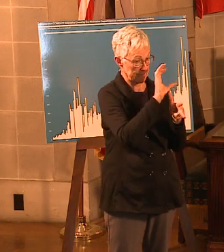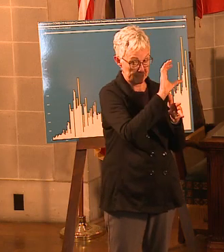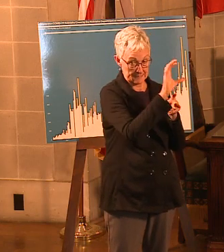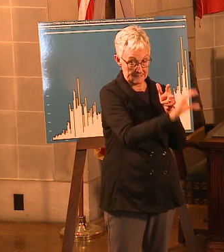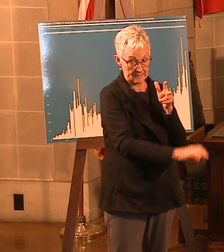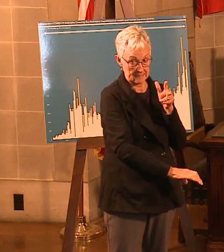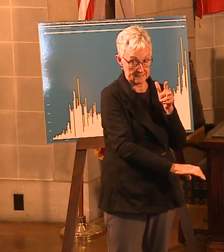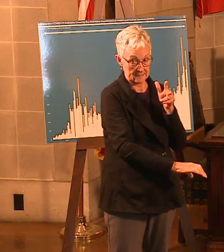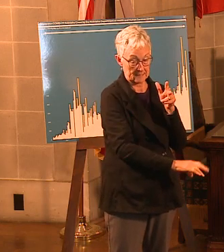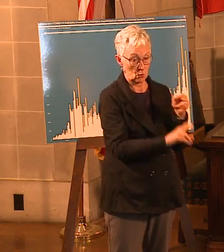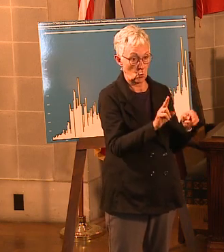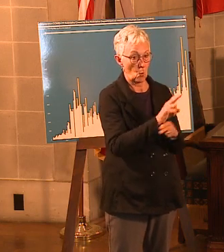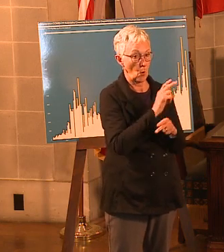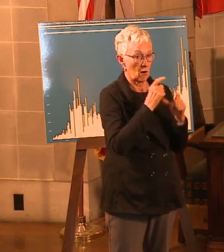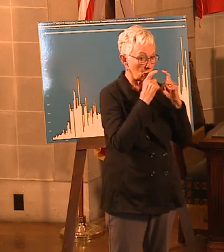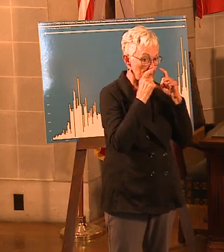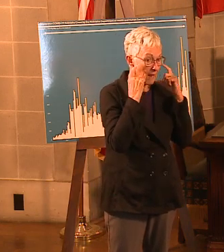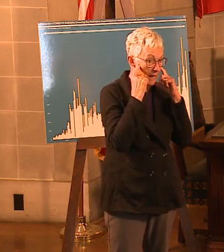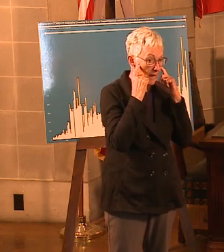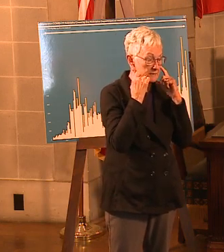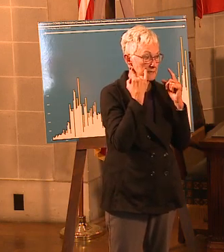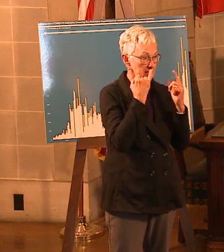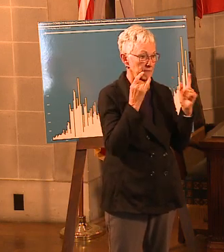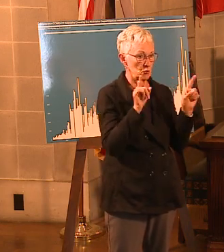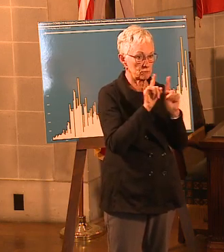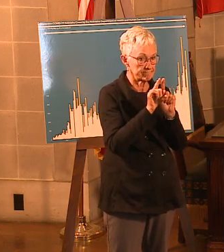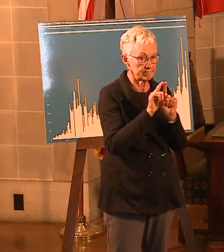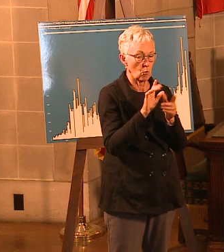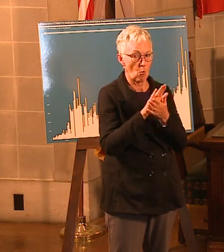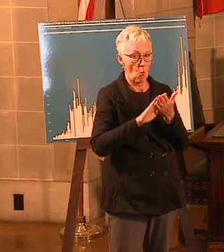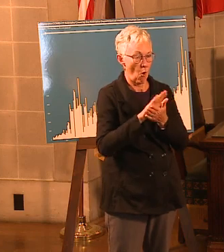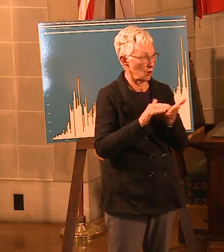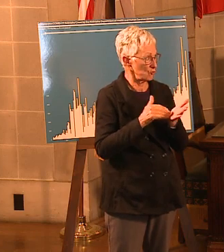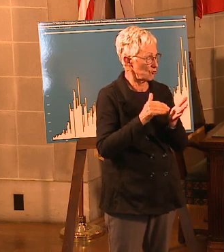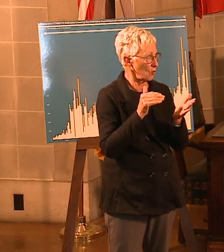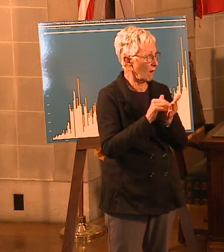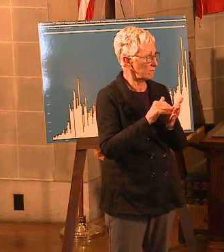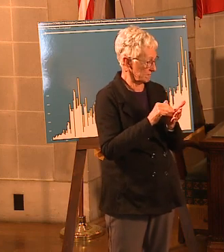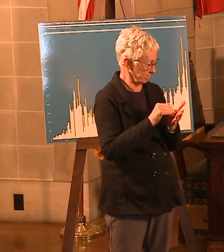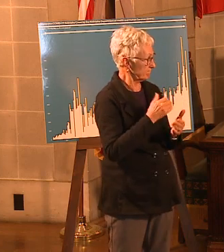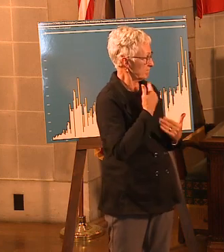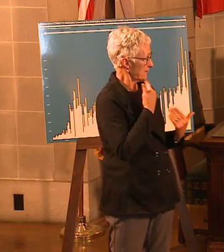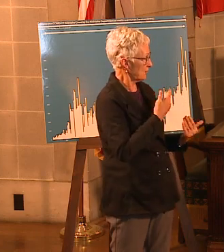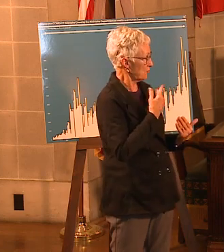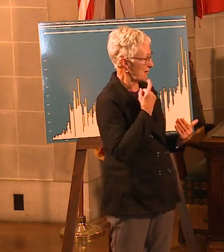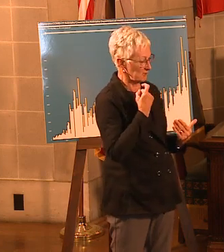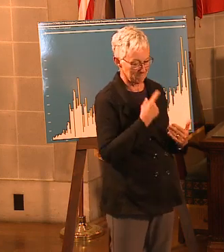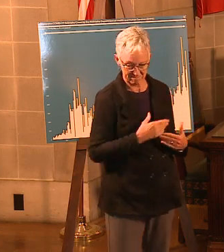going to be closer than 6 feet, wash your hands often. Thanks a lot, and we'll talk to you soon. Thank you, Francis.